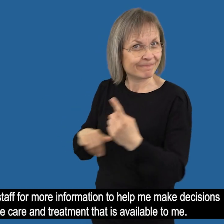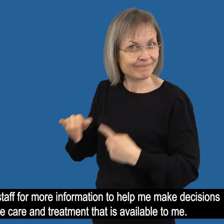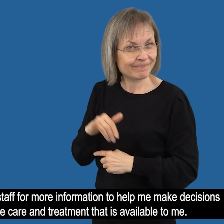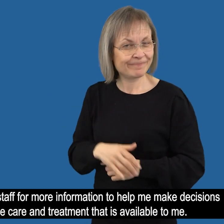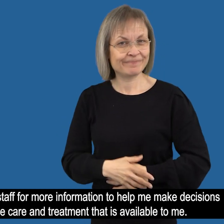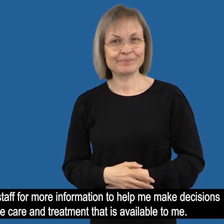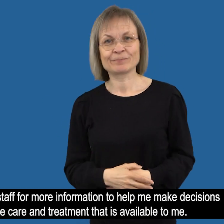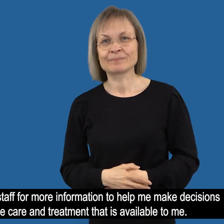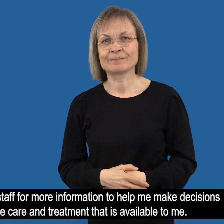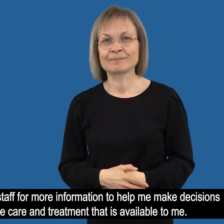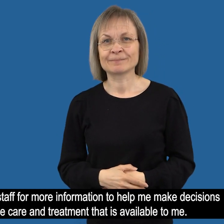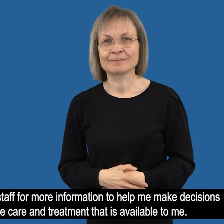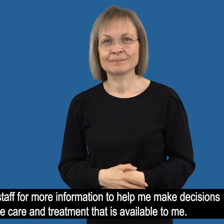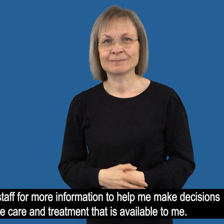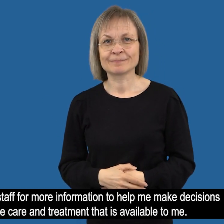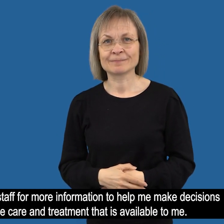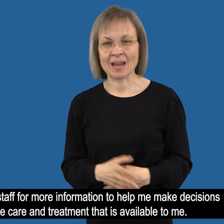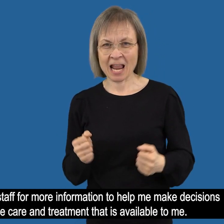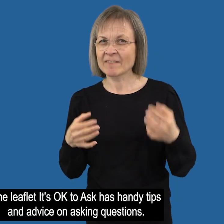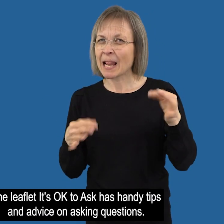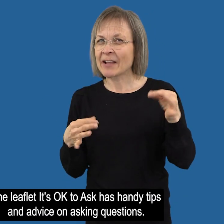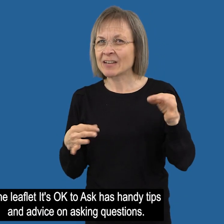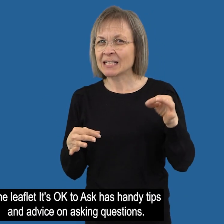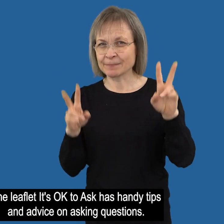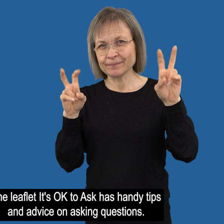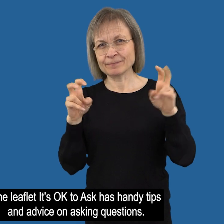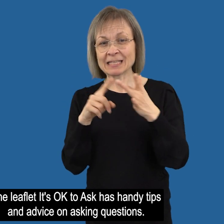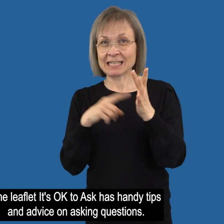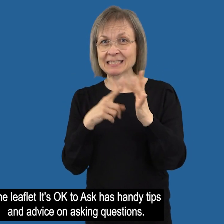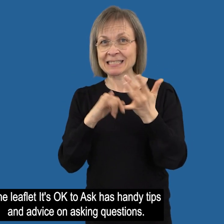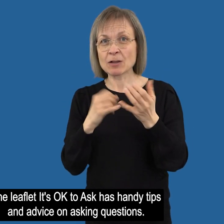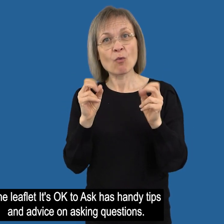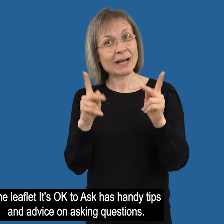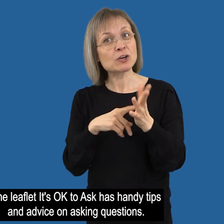me. The leaflet "It's OK to Ask" has handy tips and advice on